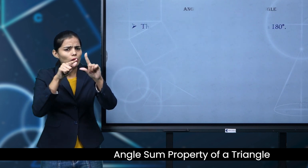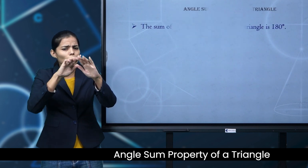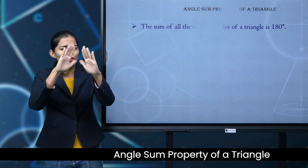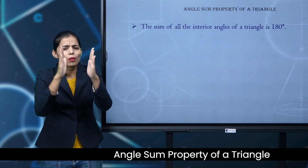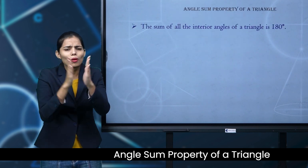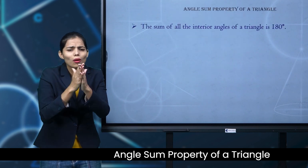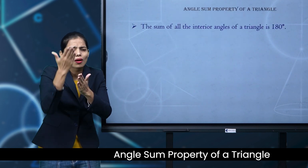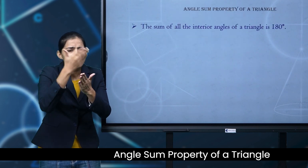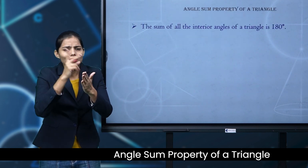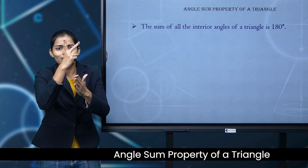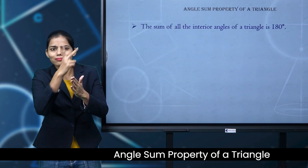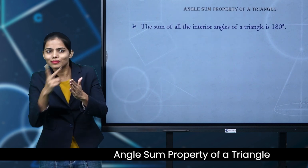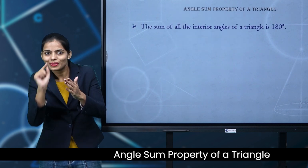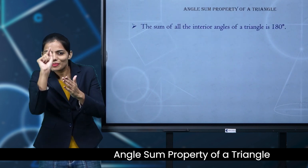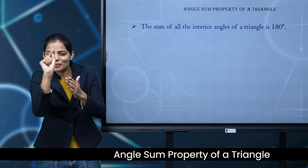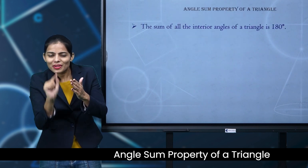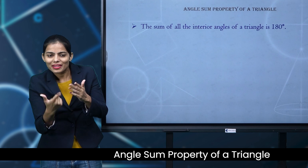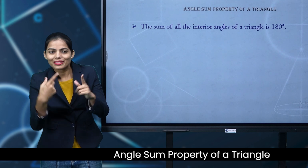Angle sum property of a triangle.